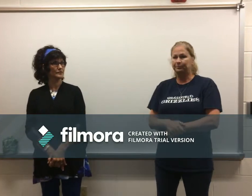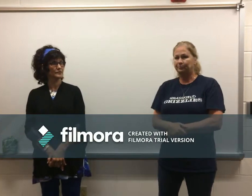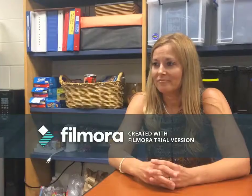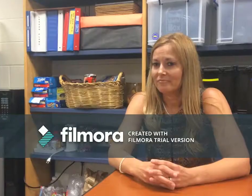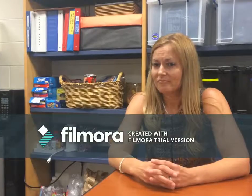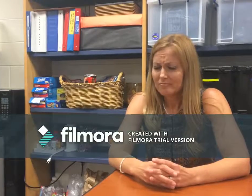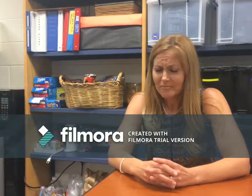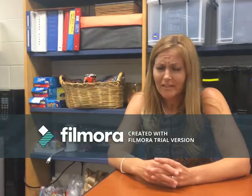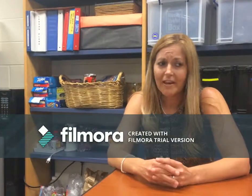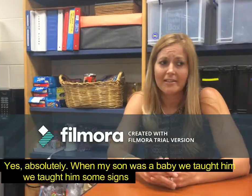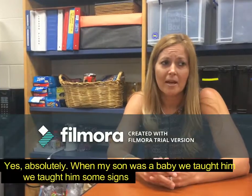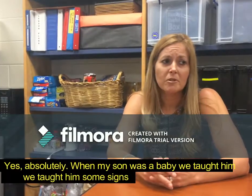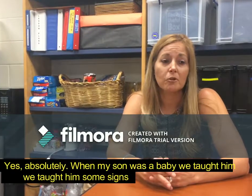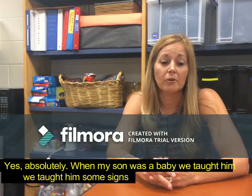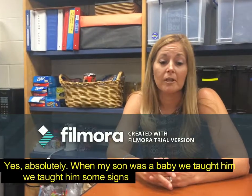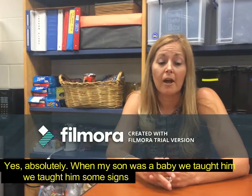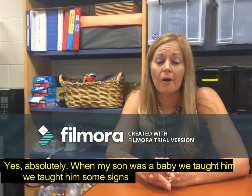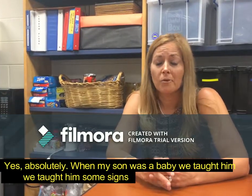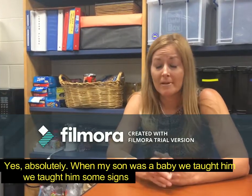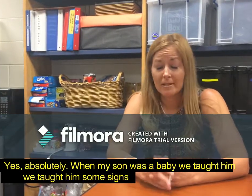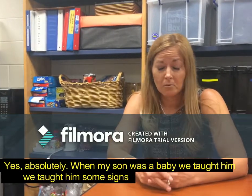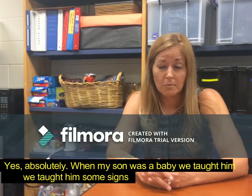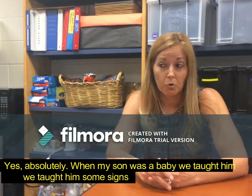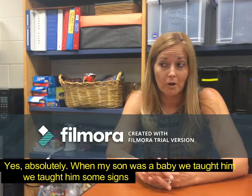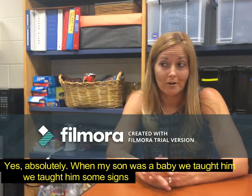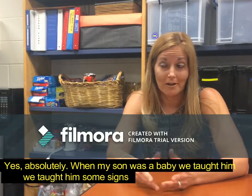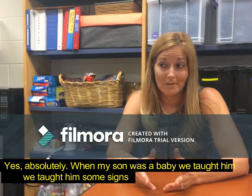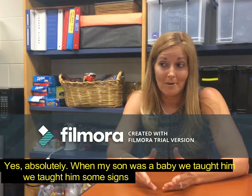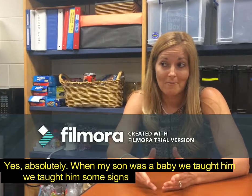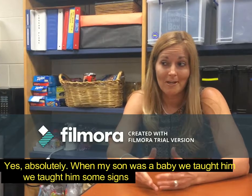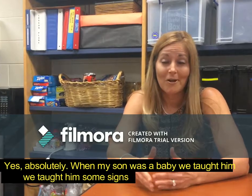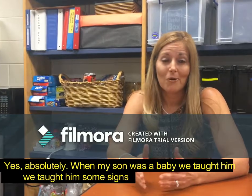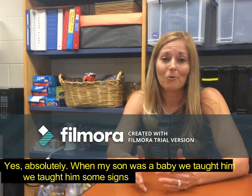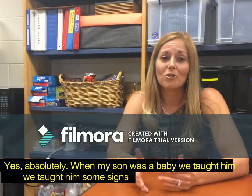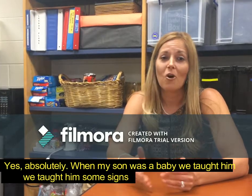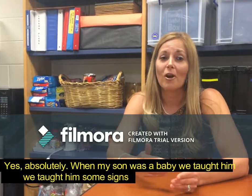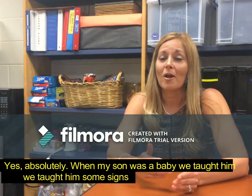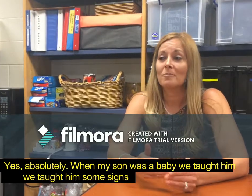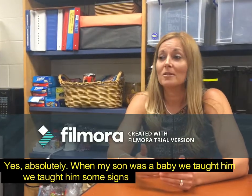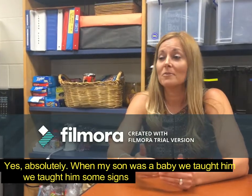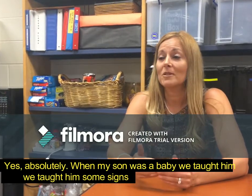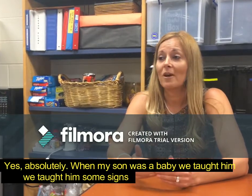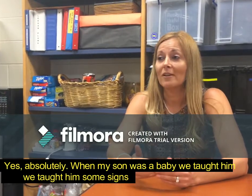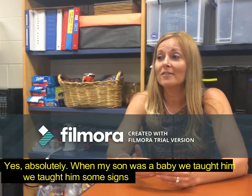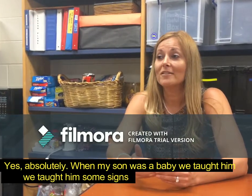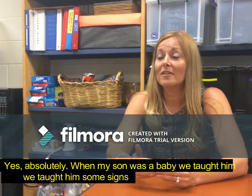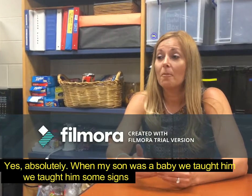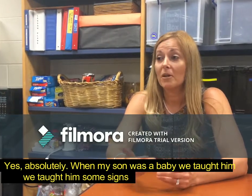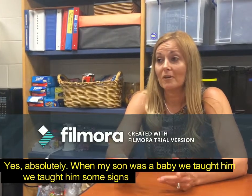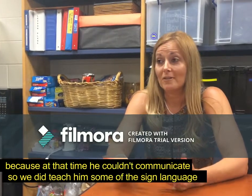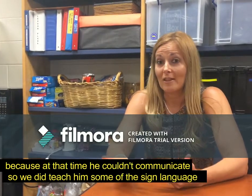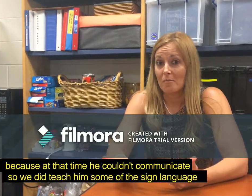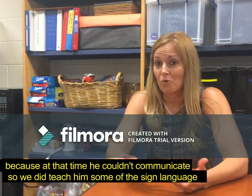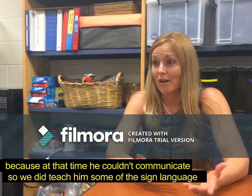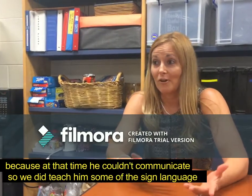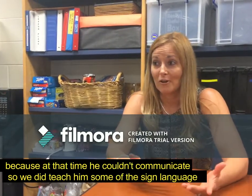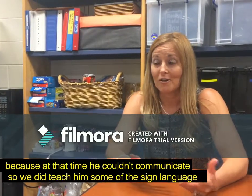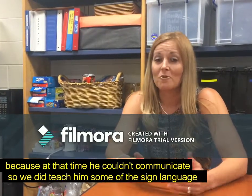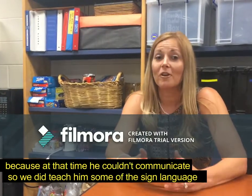Or why not? Yes, absolutely. When my son was born, he was a baby, we taught him some signs because at that point he couldn't